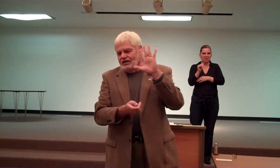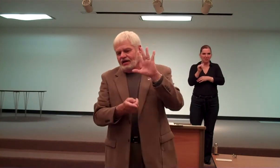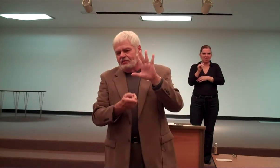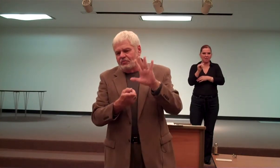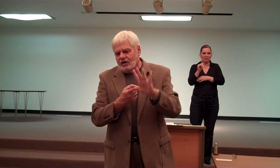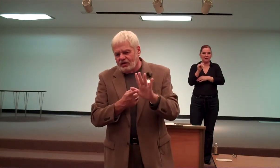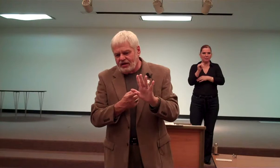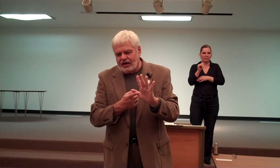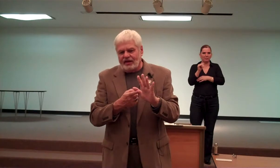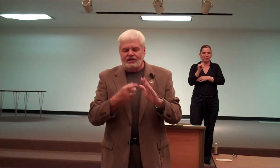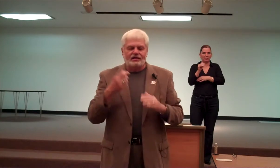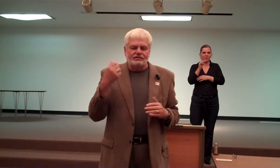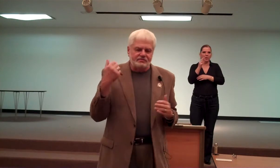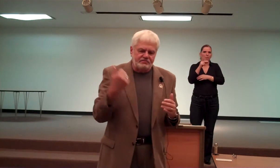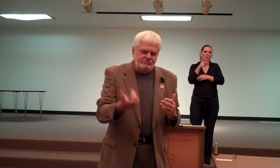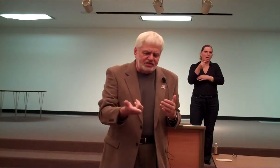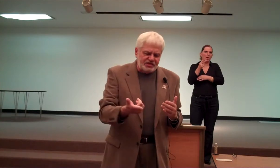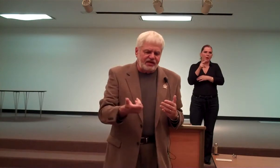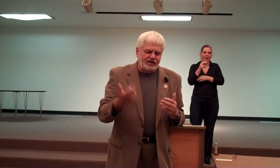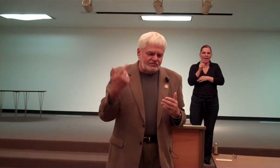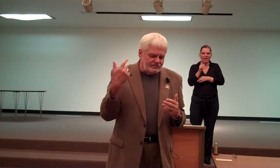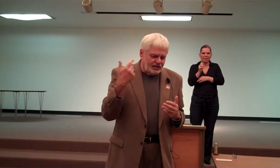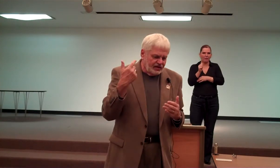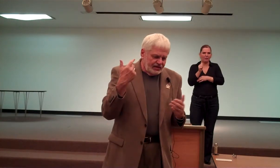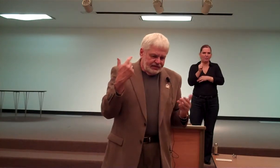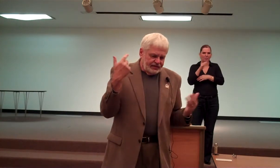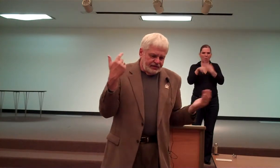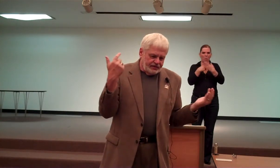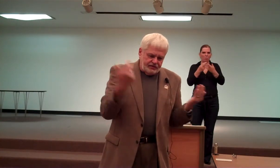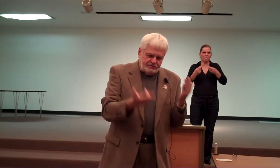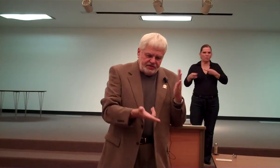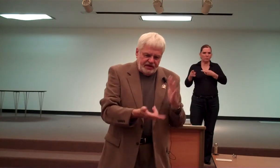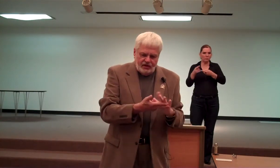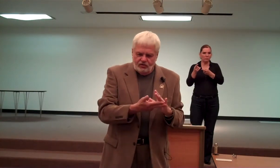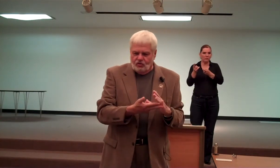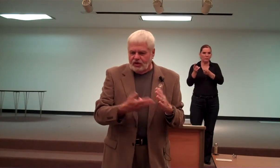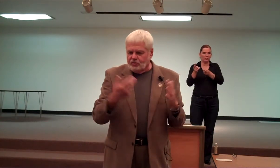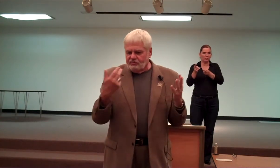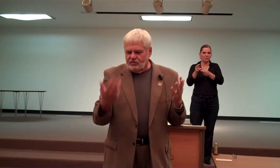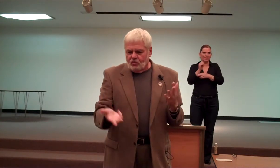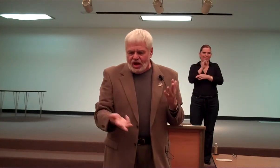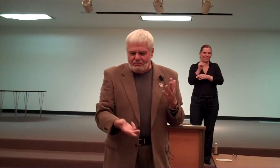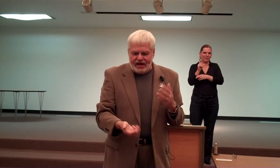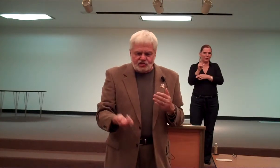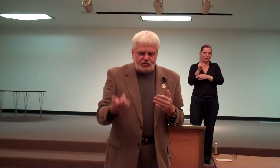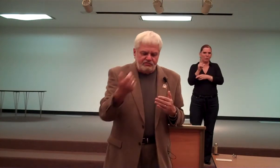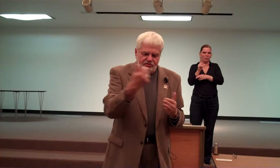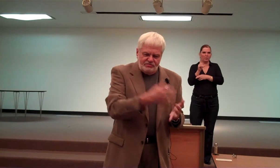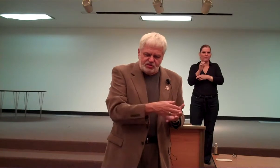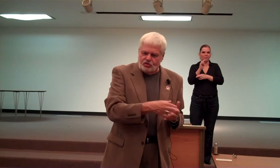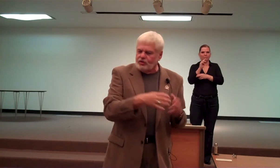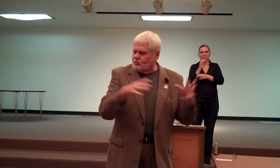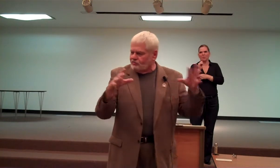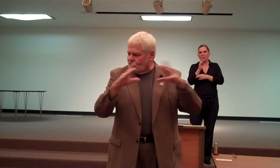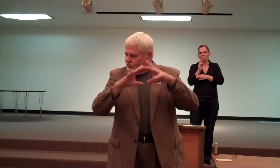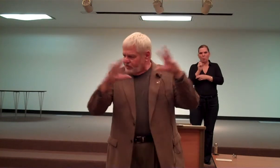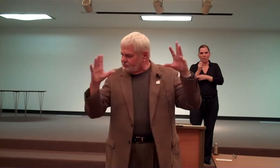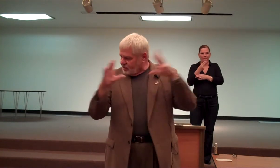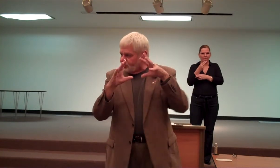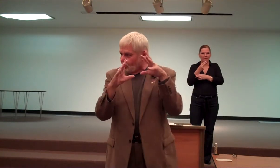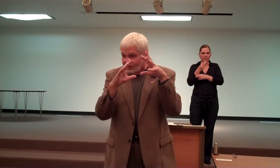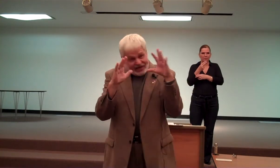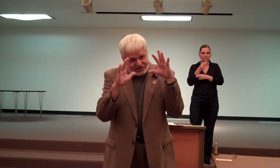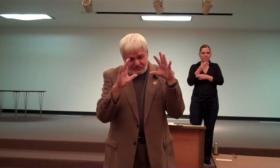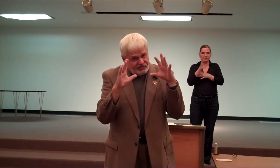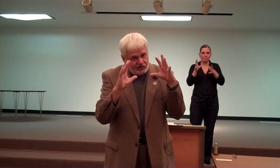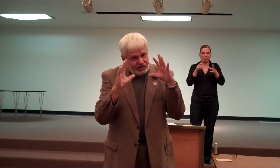the Monongahela, the Muskingum, the Illinois River, the Wabash River, the Missouri River,